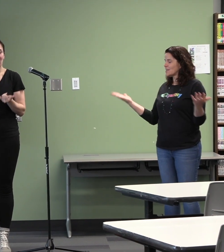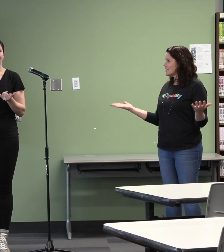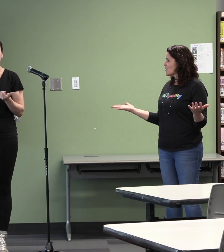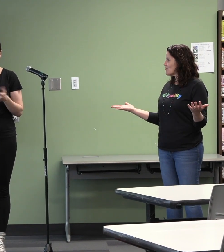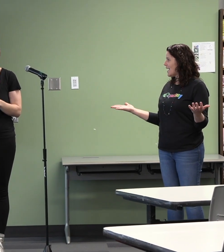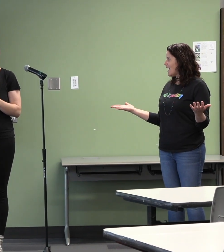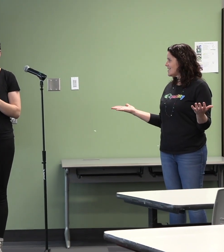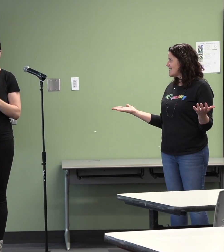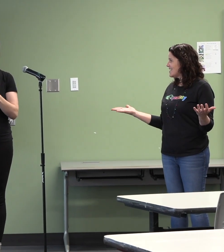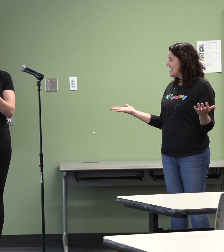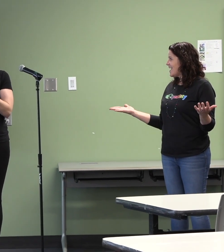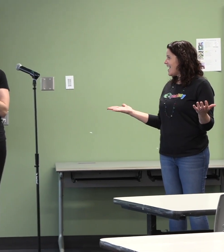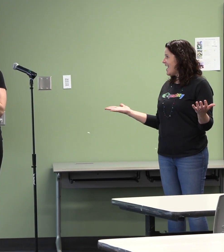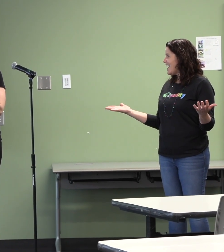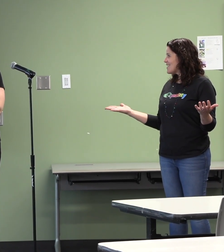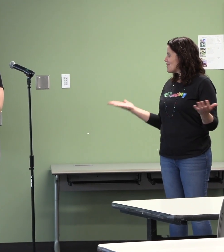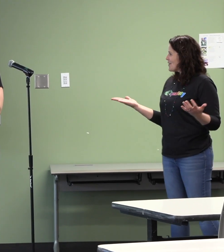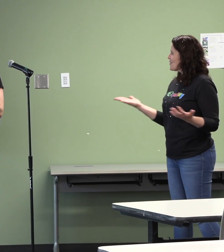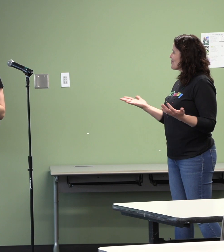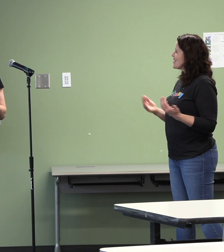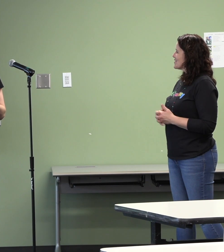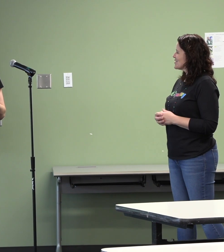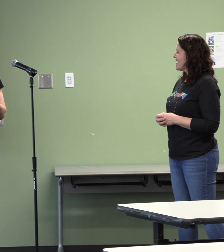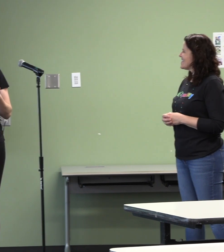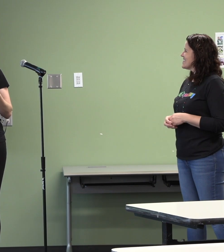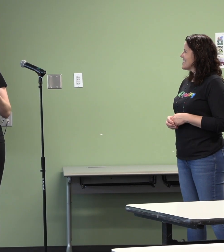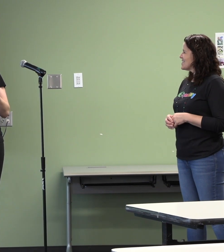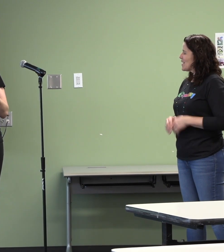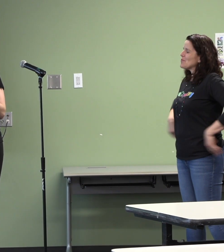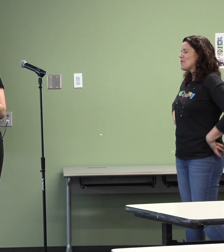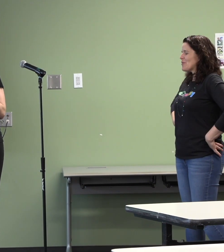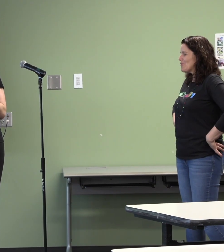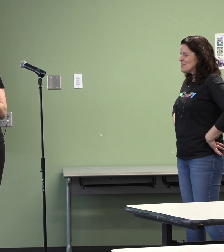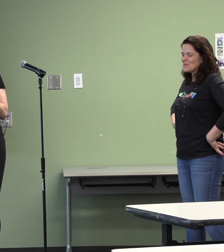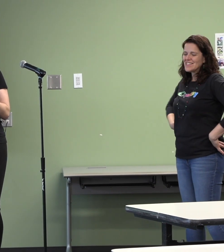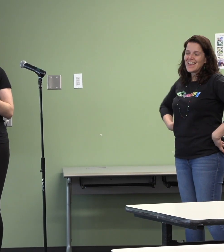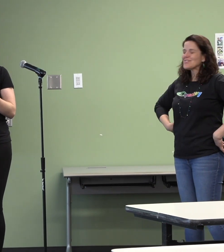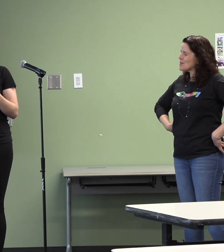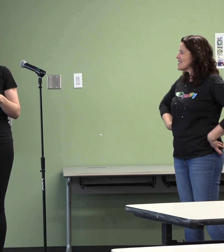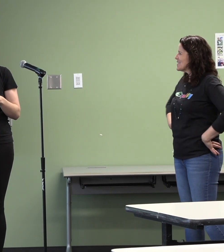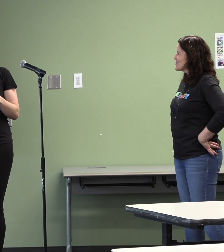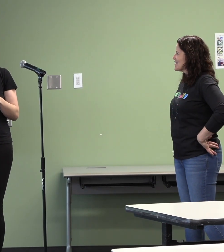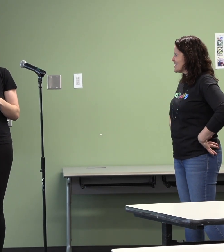Seneca grad. And I don't know, what else should I say? We did not talk about an introduction.